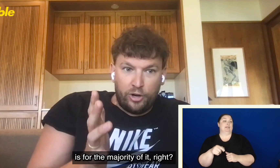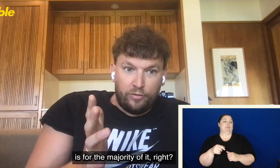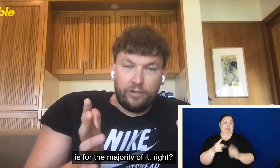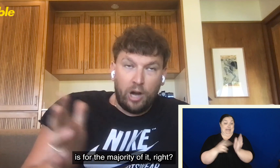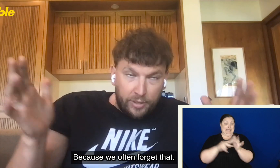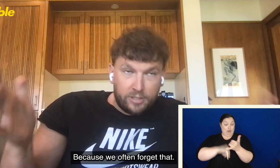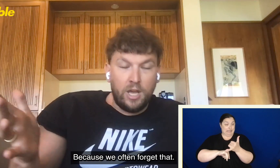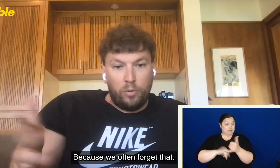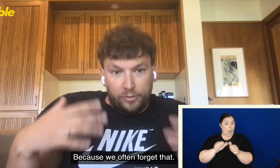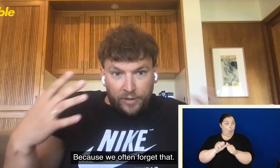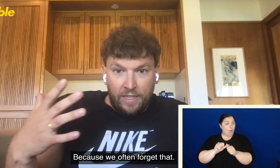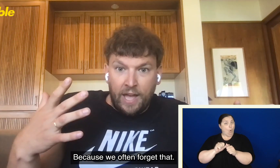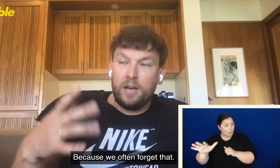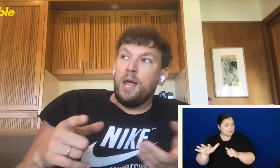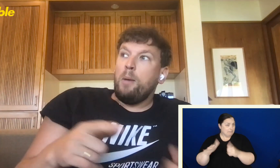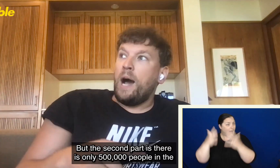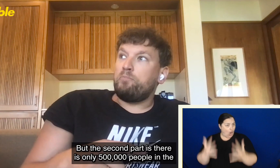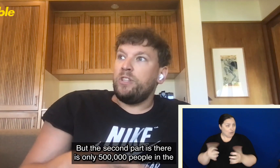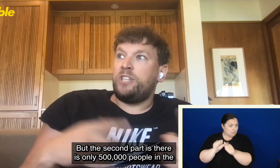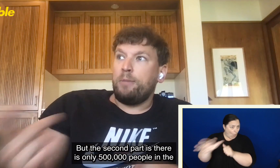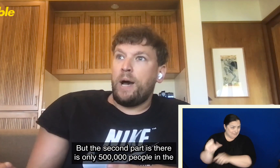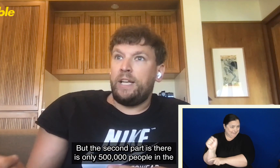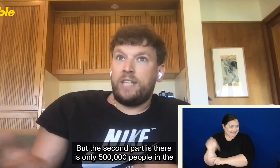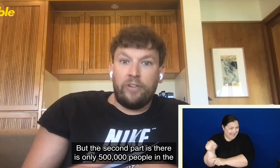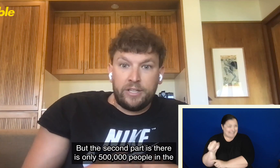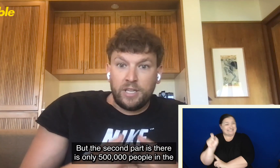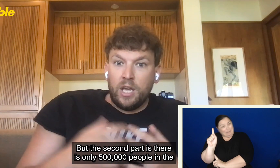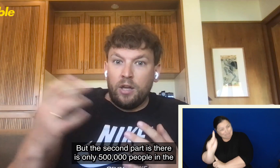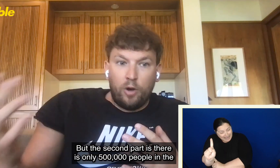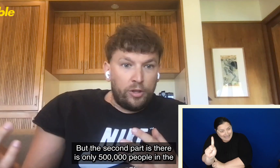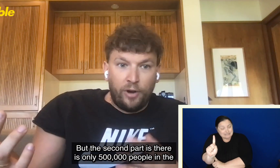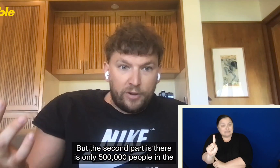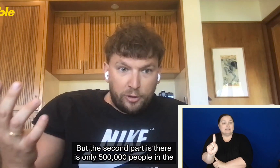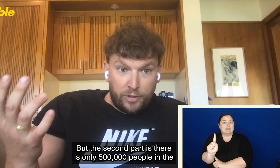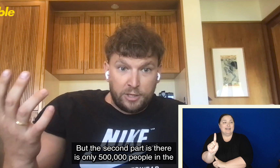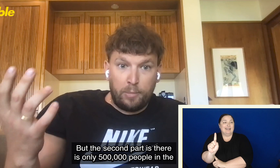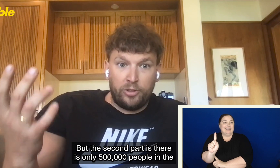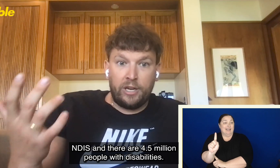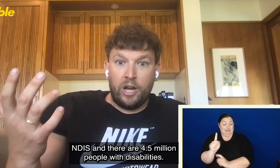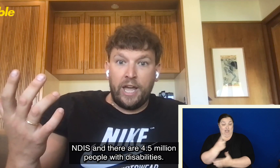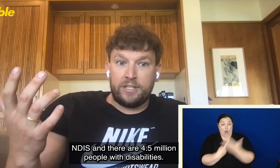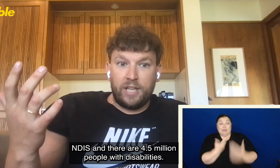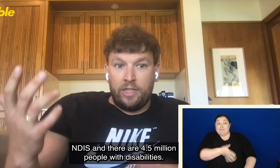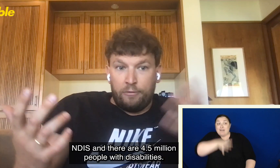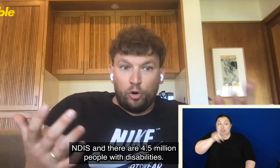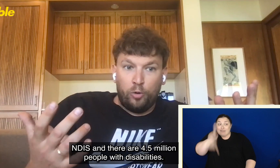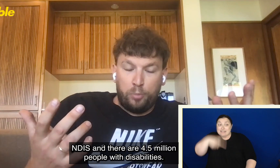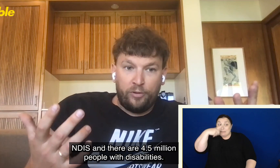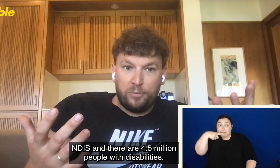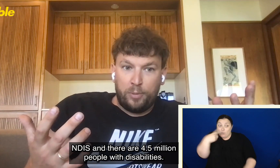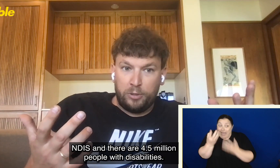the majority of it, right? Because we often forget that. But the second part is there is only 500,000 people in the NDIS, and